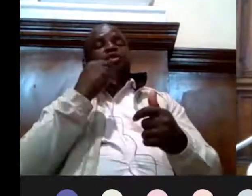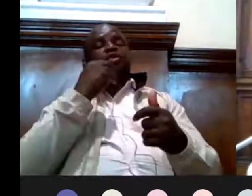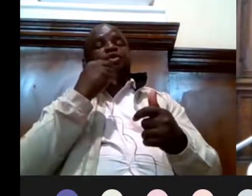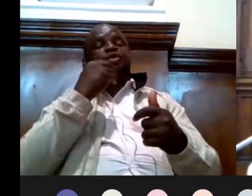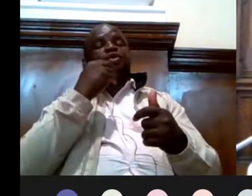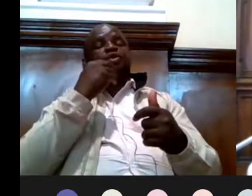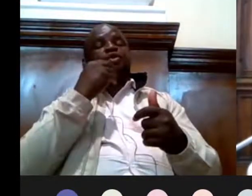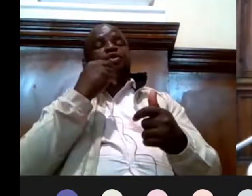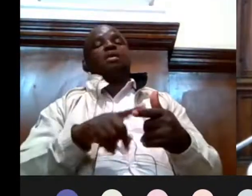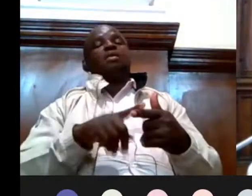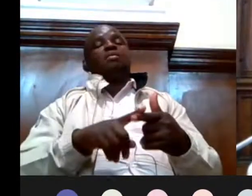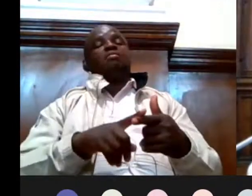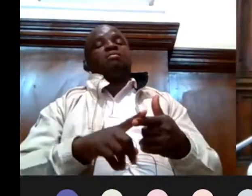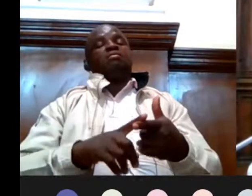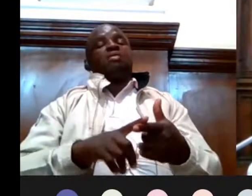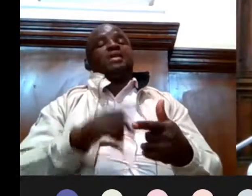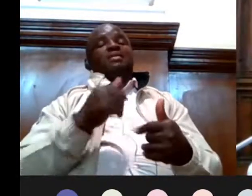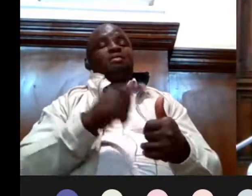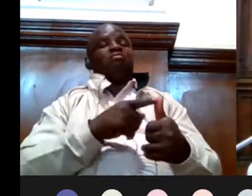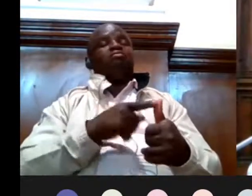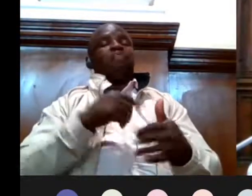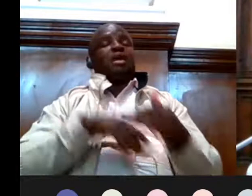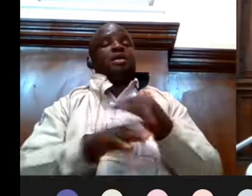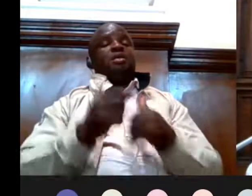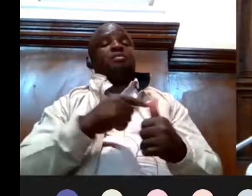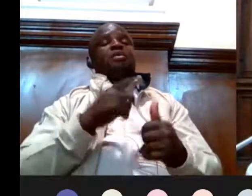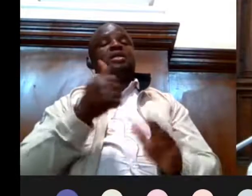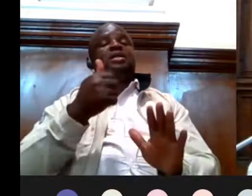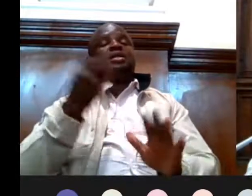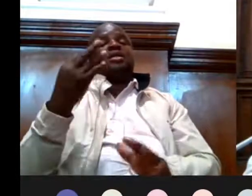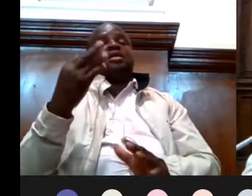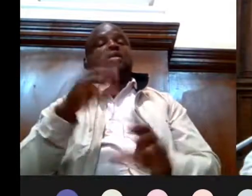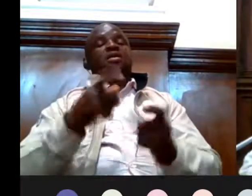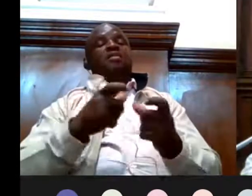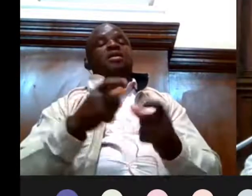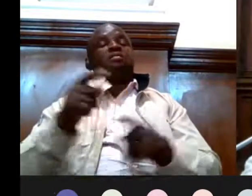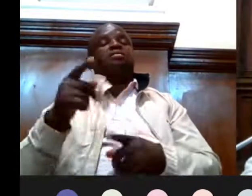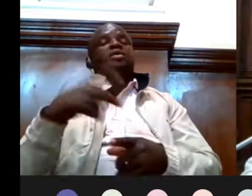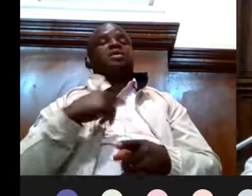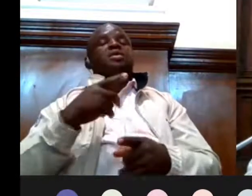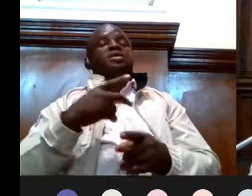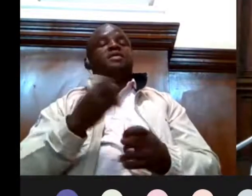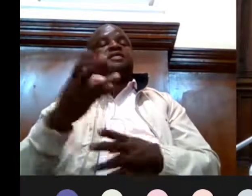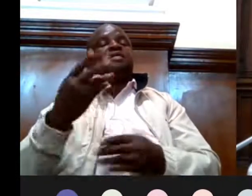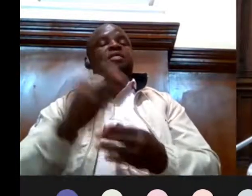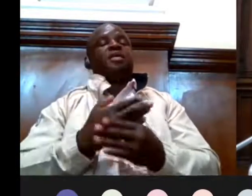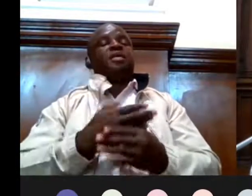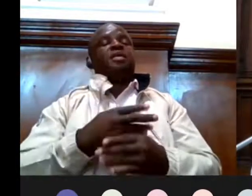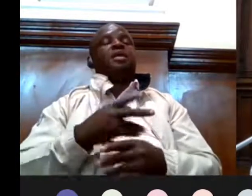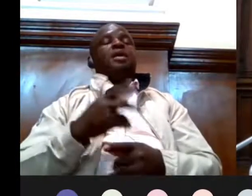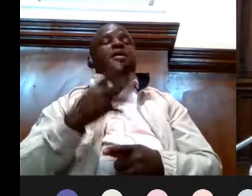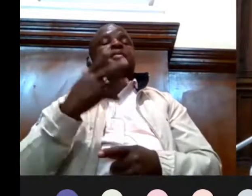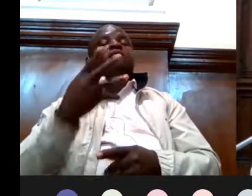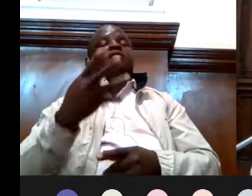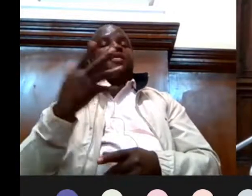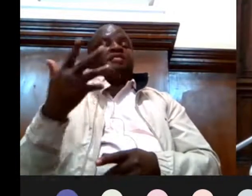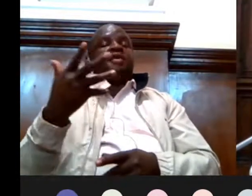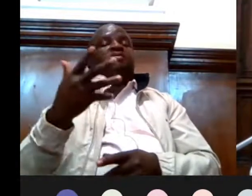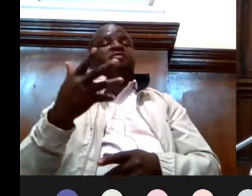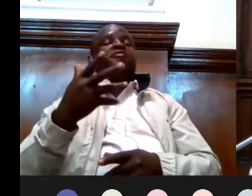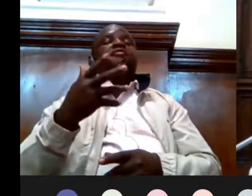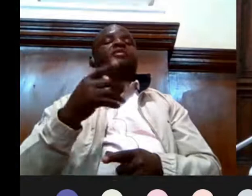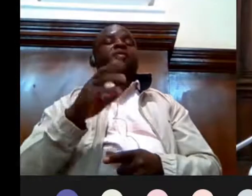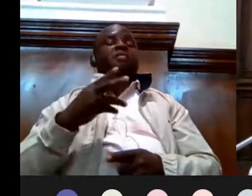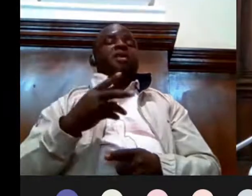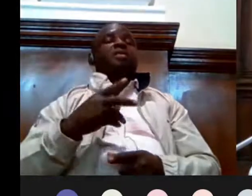services, 63 companies were appointed, of which 45 women-owned companies